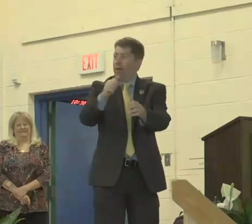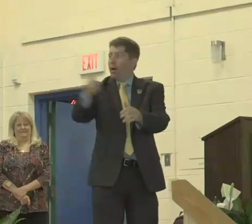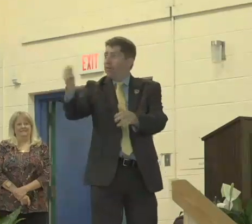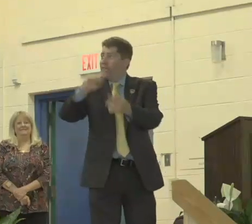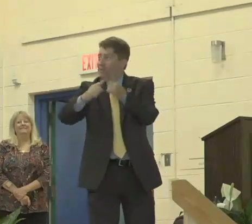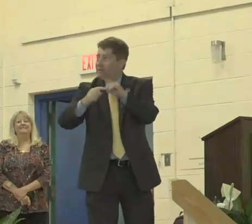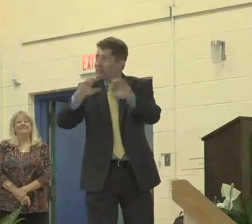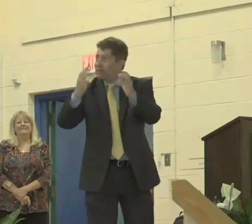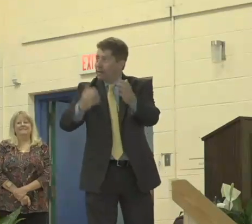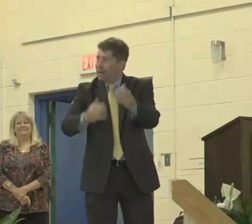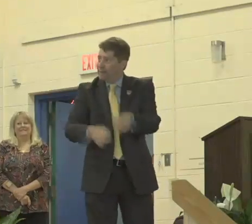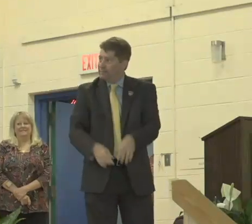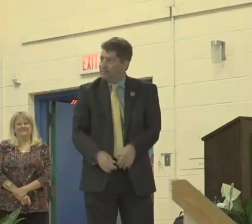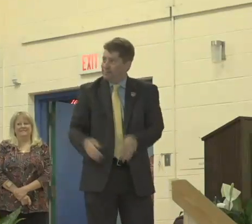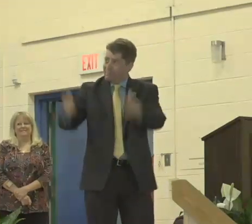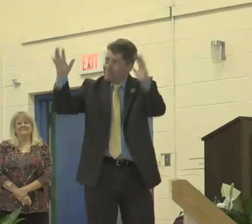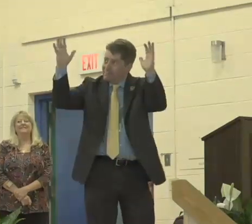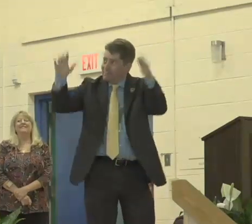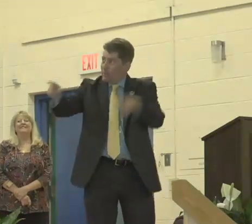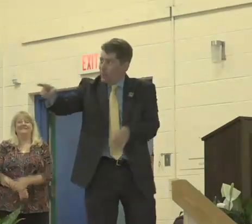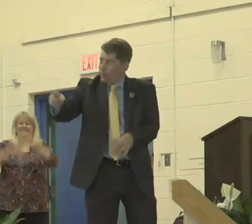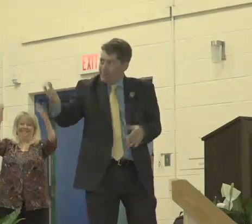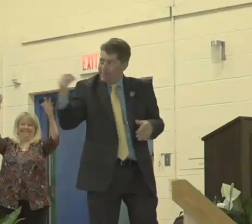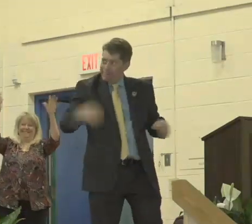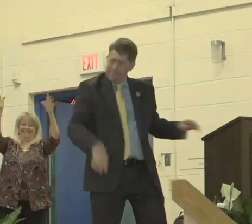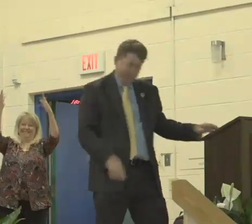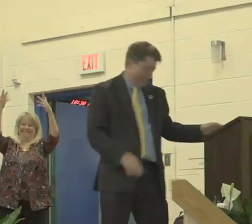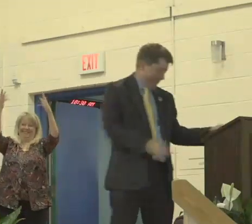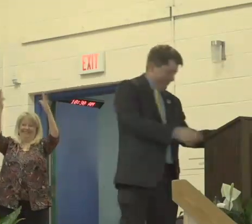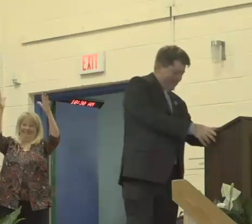in his classroom. Great job. Come over here.